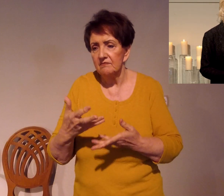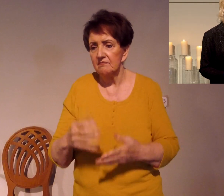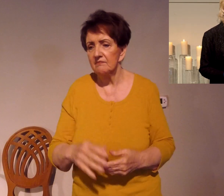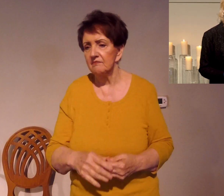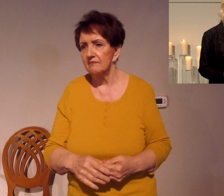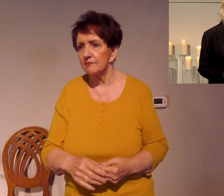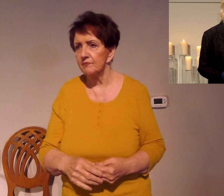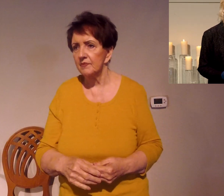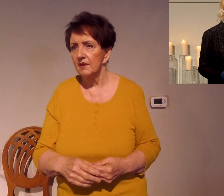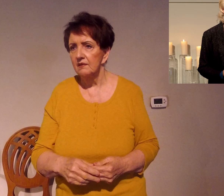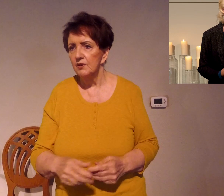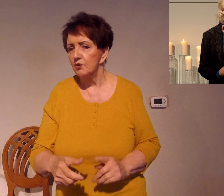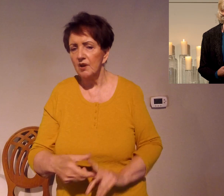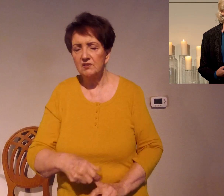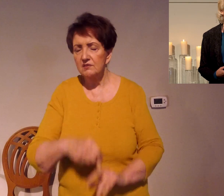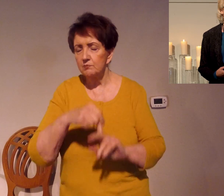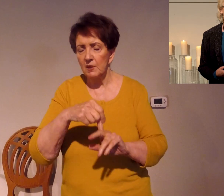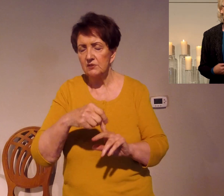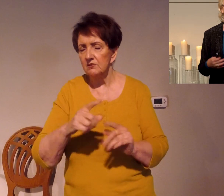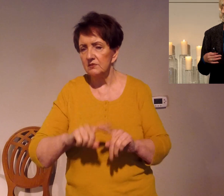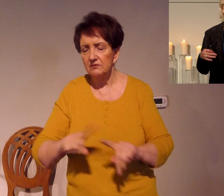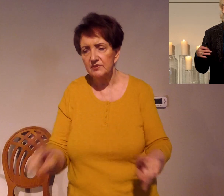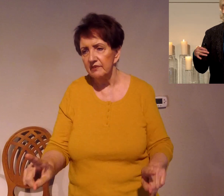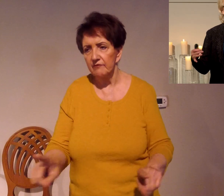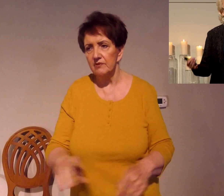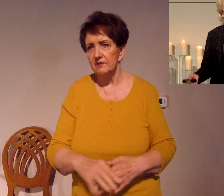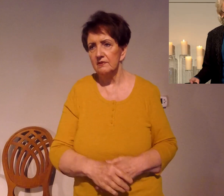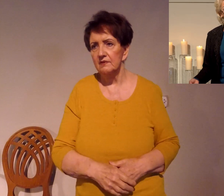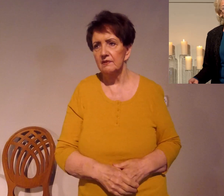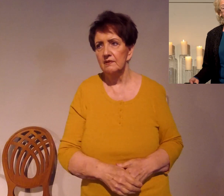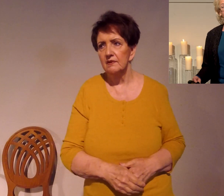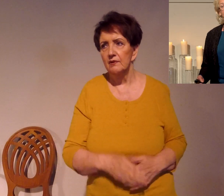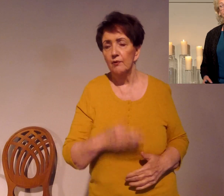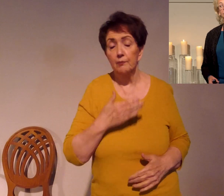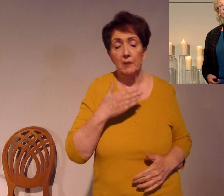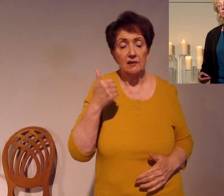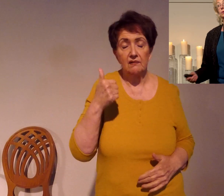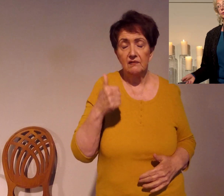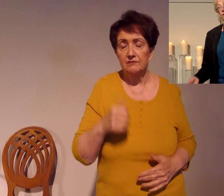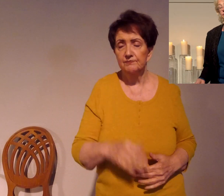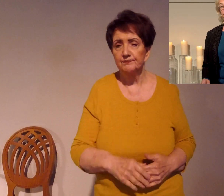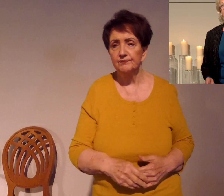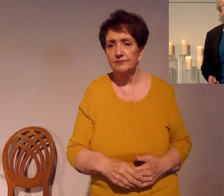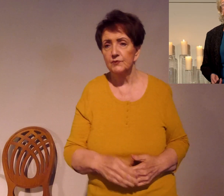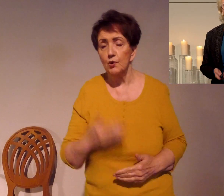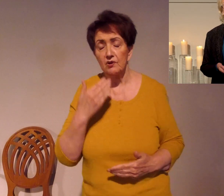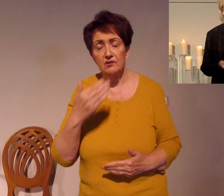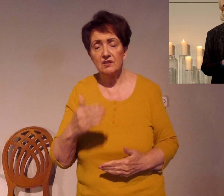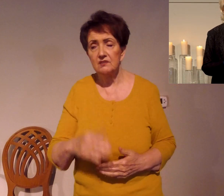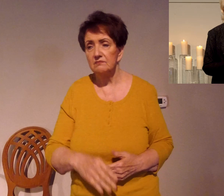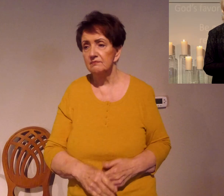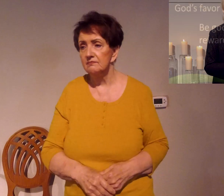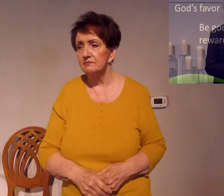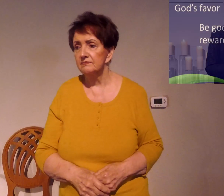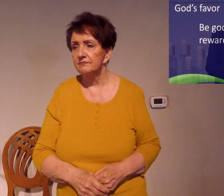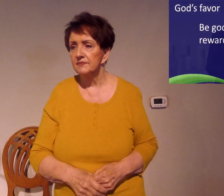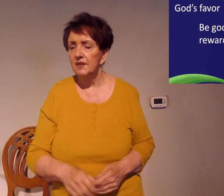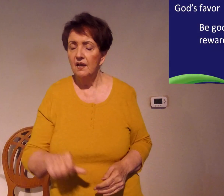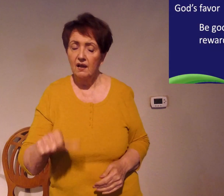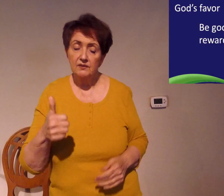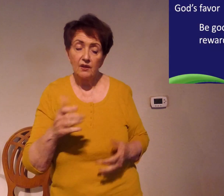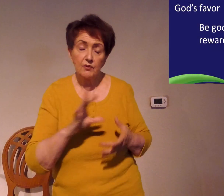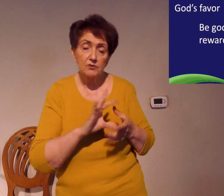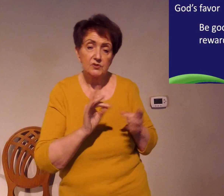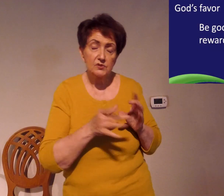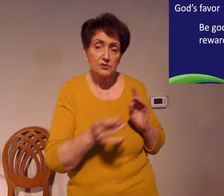somehow we're special or different or better or good. Another myth is